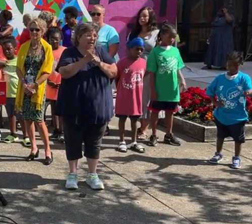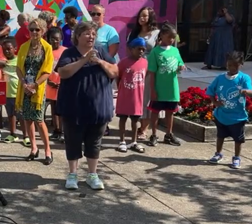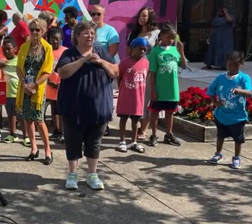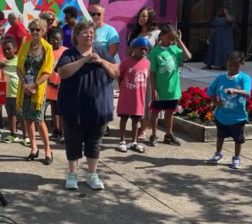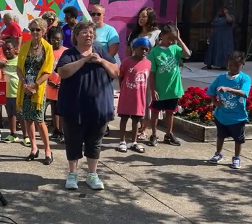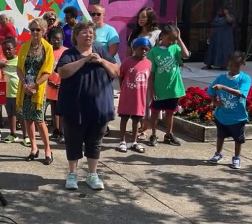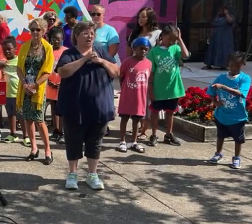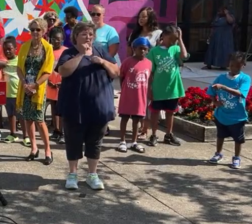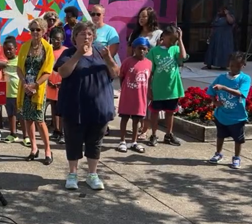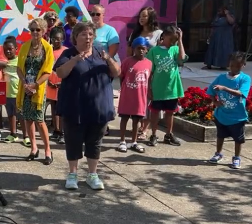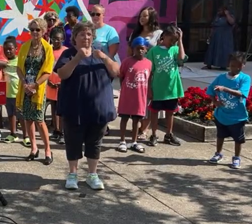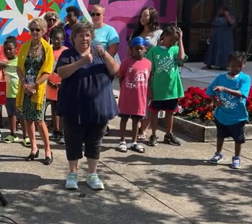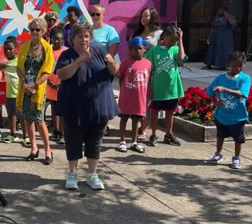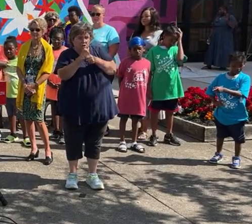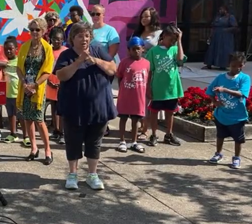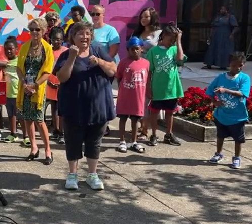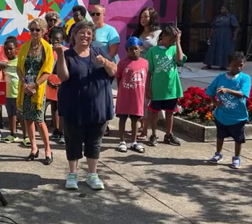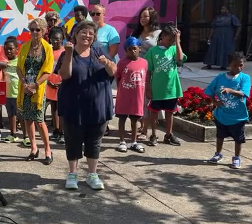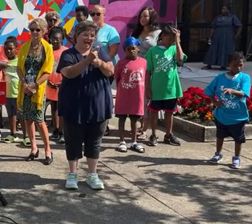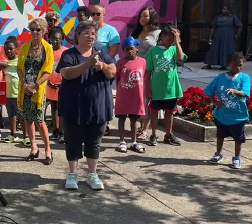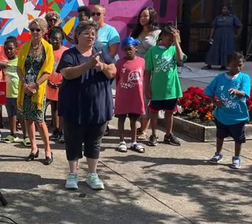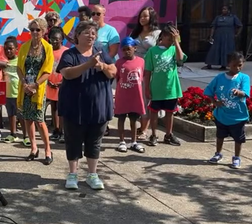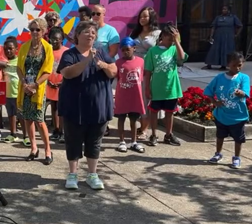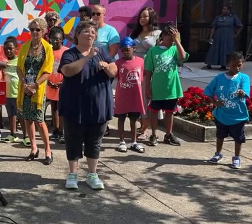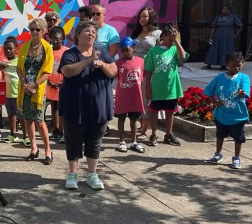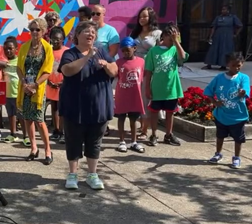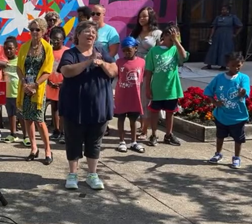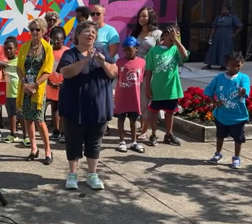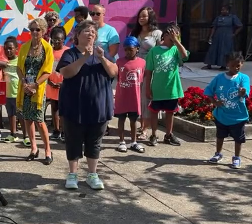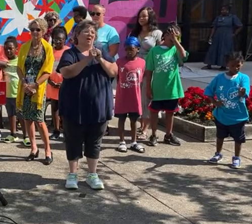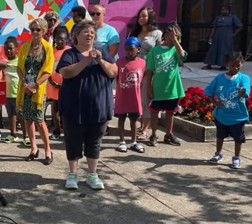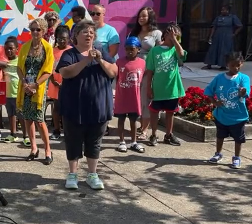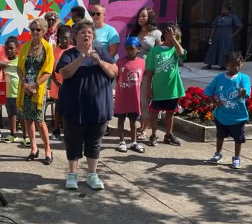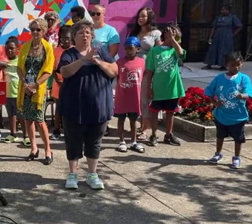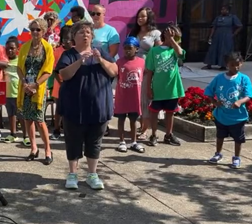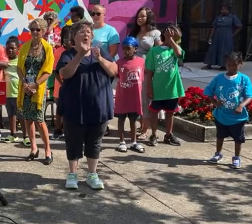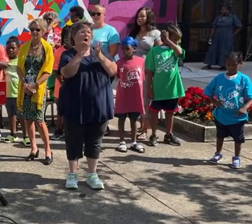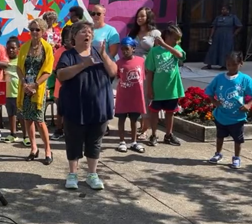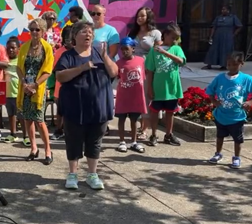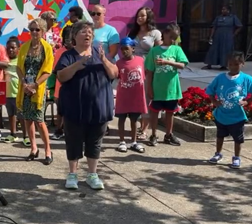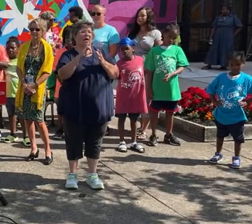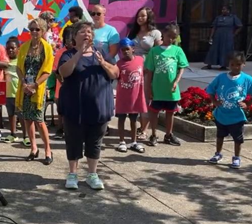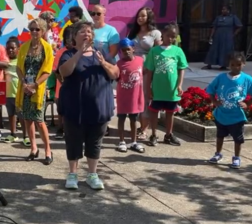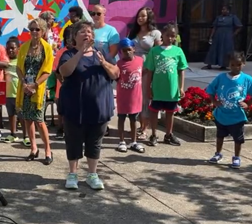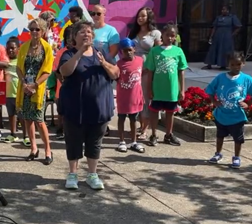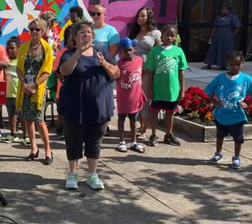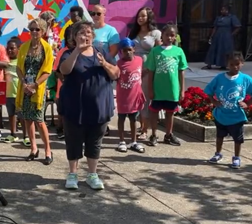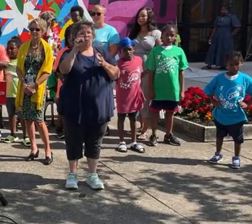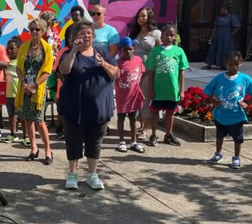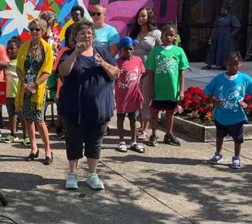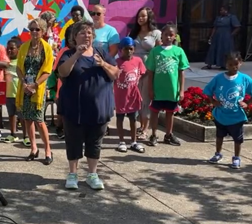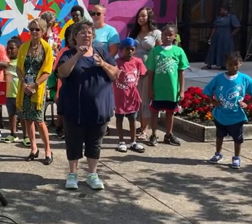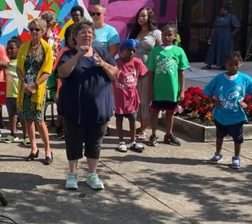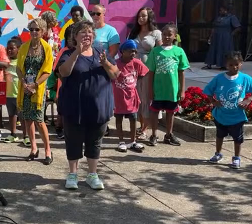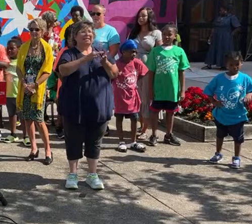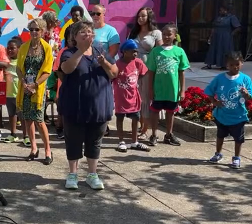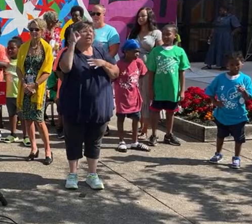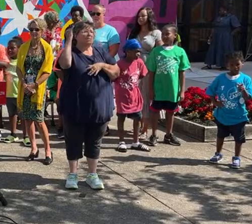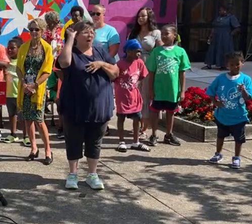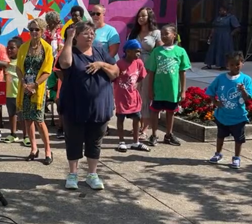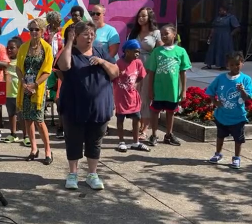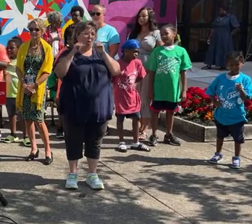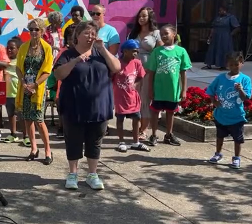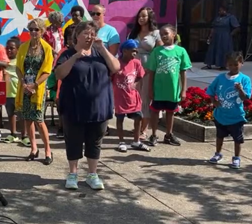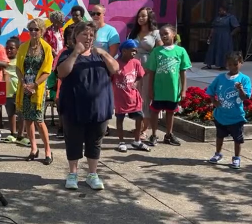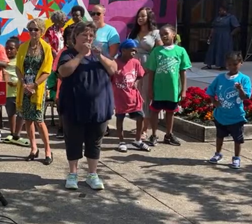so while it won't happen this year, next year we're already working with local artist Cyrus Siddiqui and our friends at Stitch Buffalo